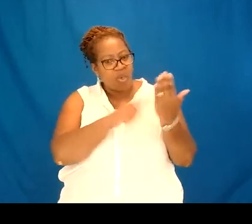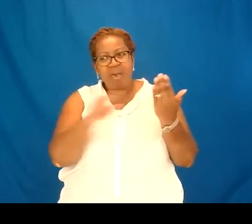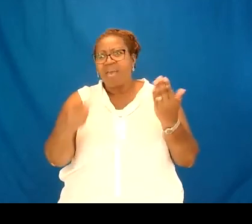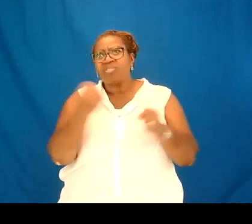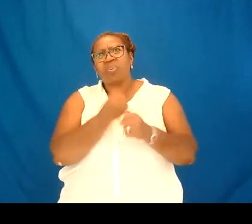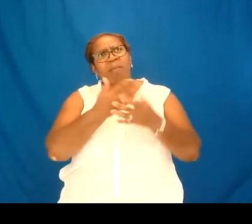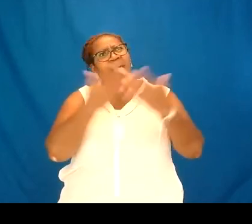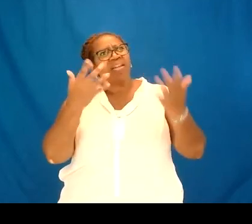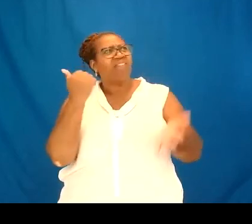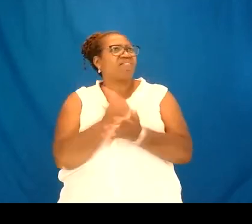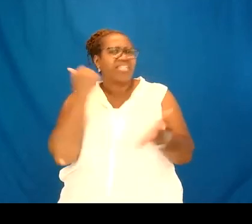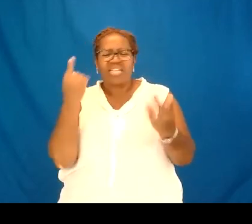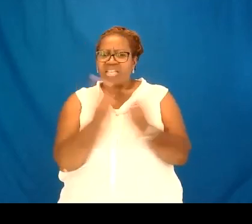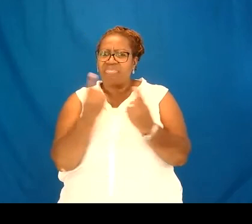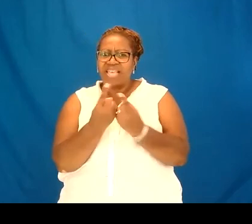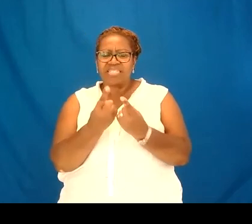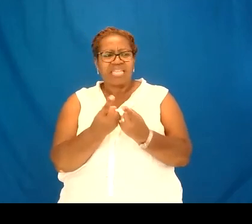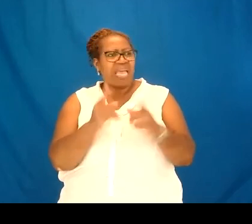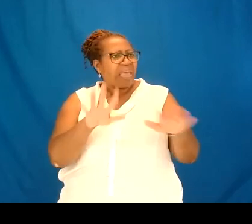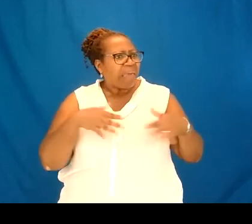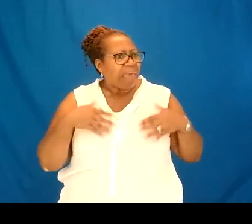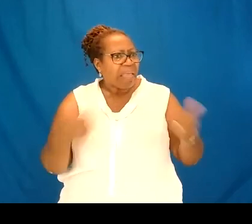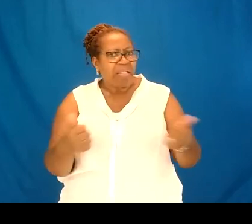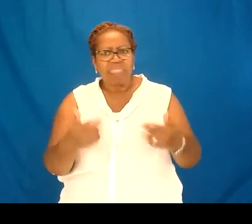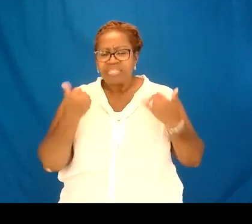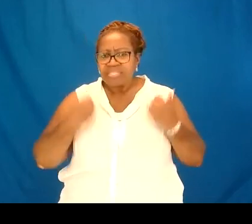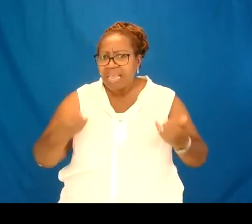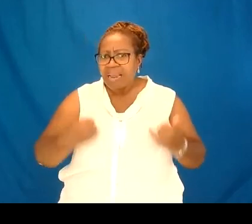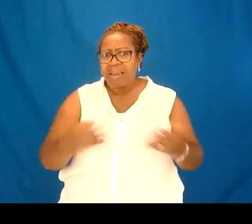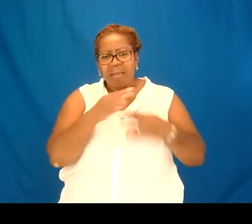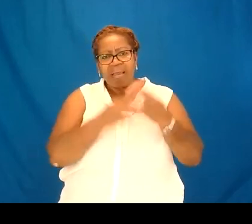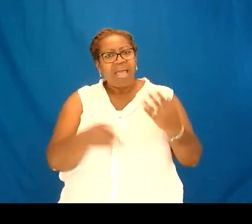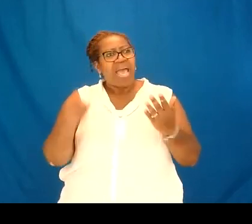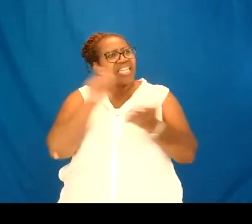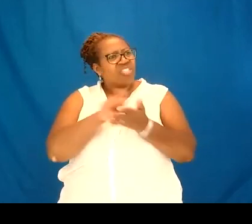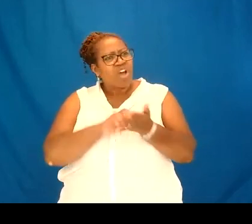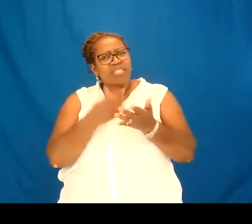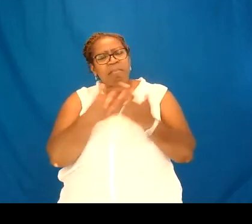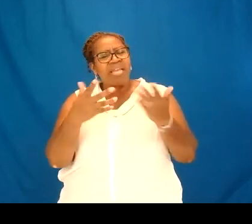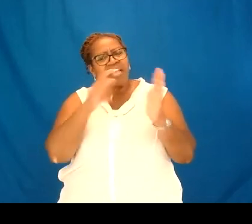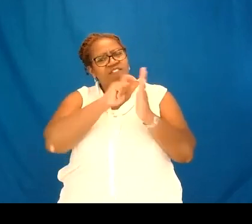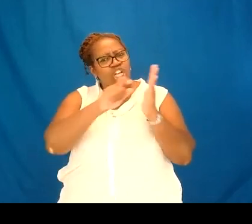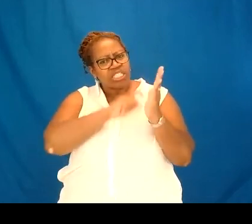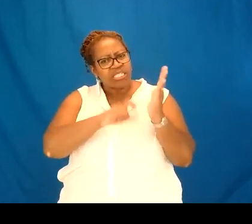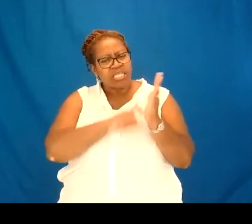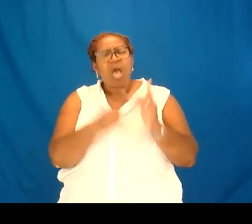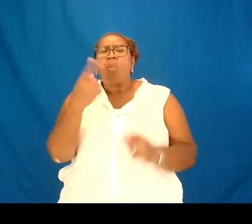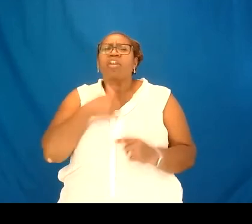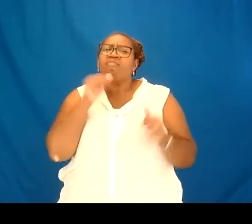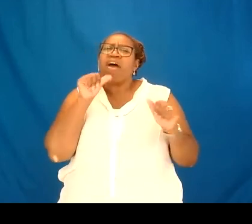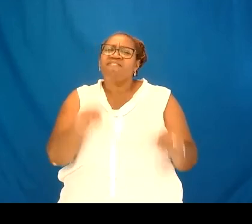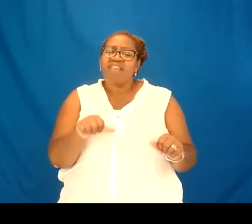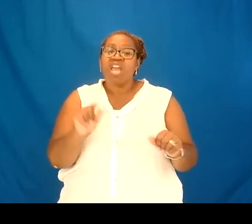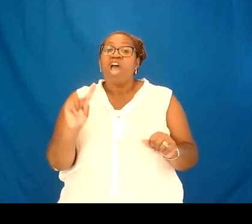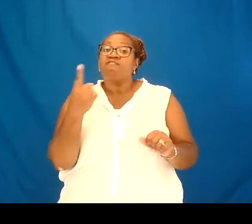Acts leading the disciples and healing the sick. And he goes on to write many popular verses. One of my favorites is 1